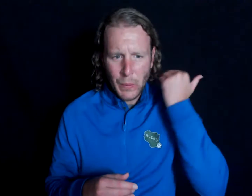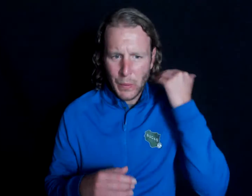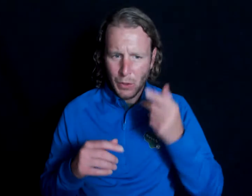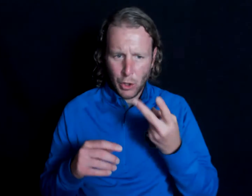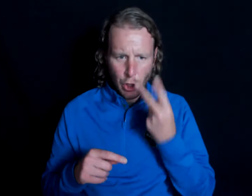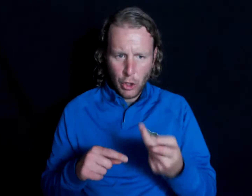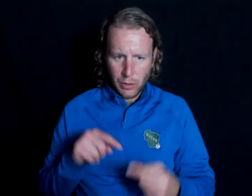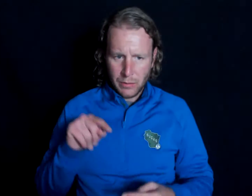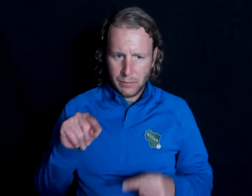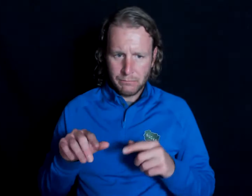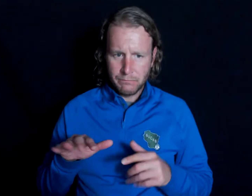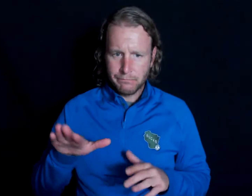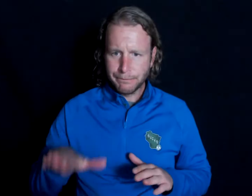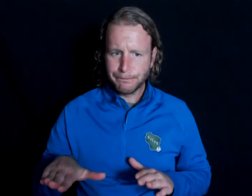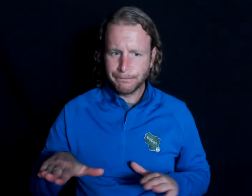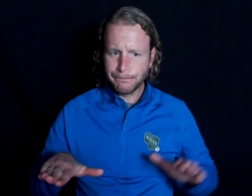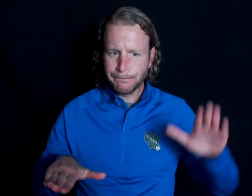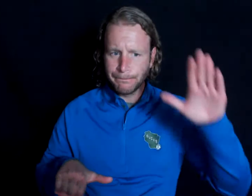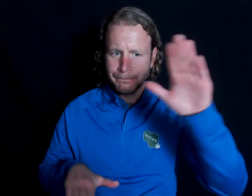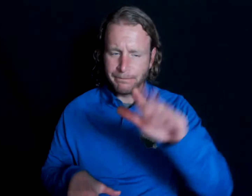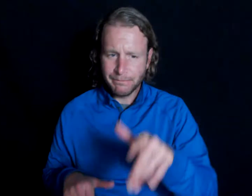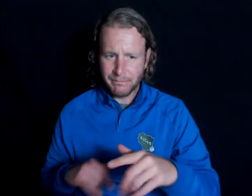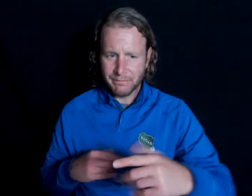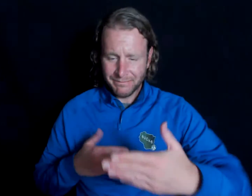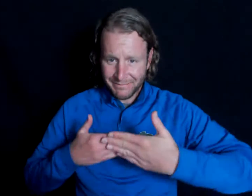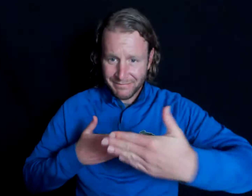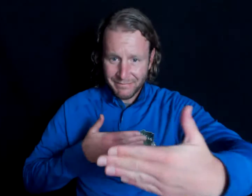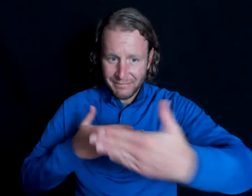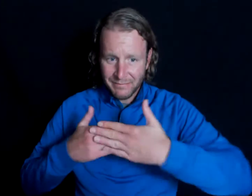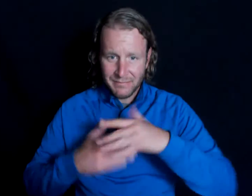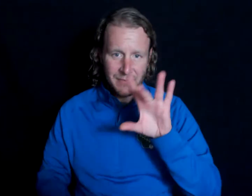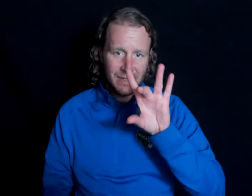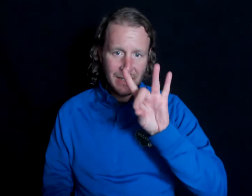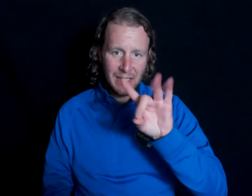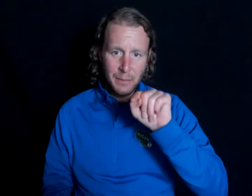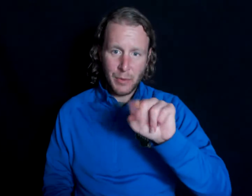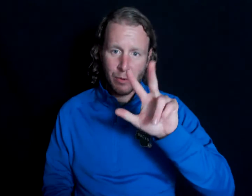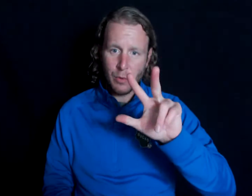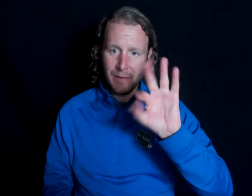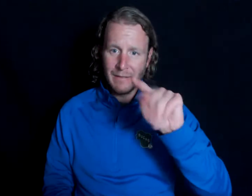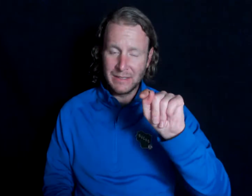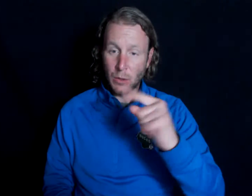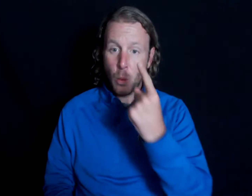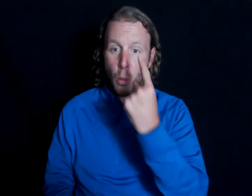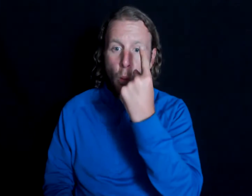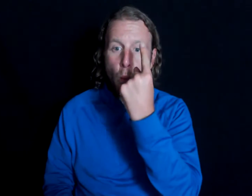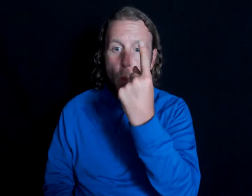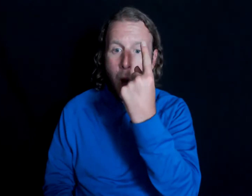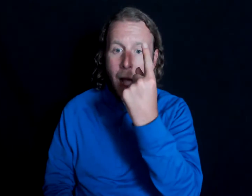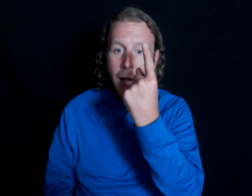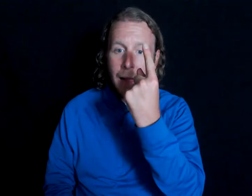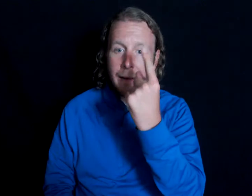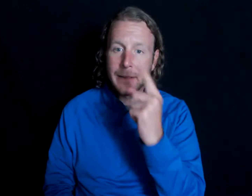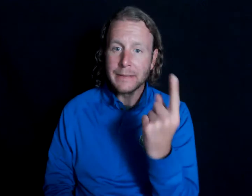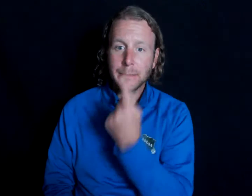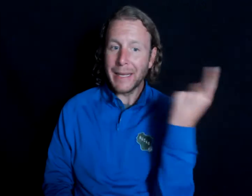the footwork? How about covering 8.3 feet with one spin and it's put on your head? I